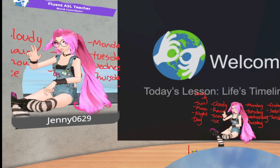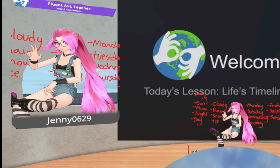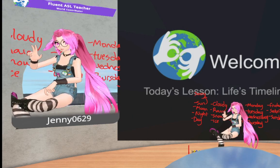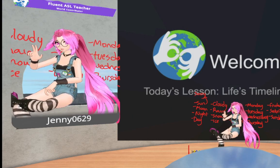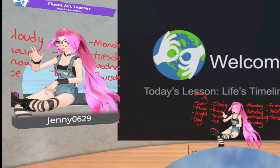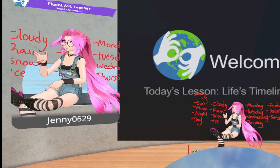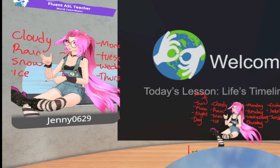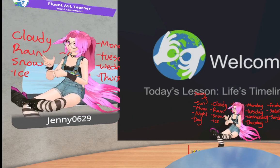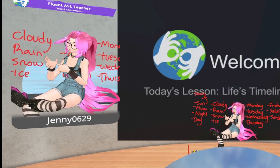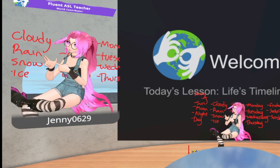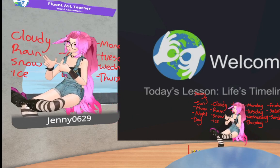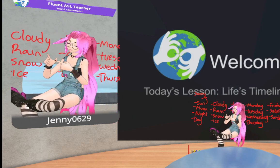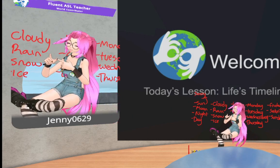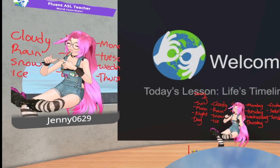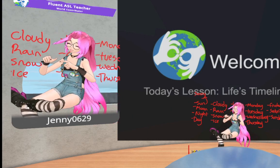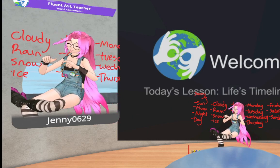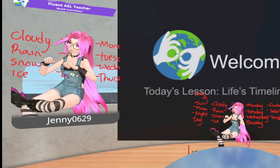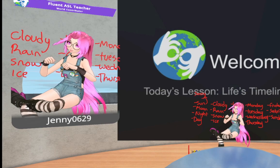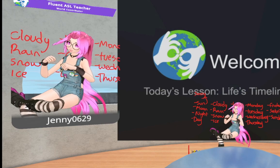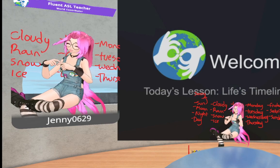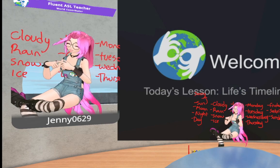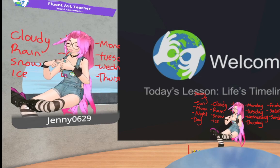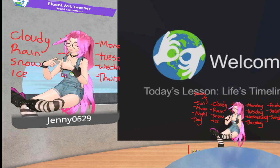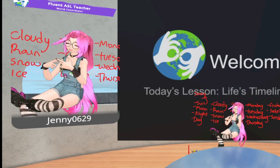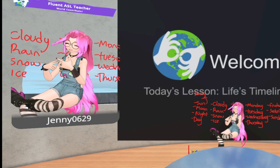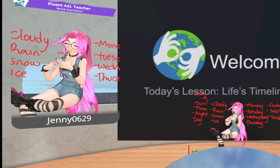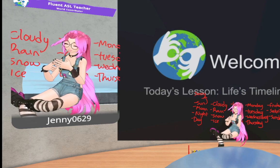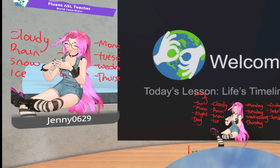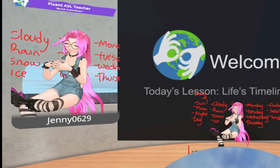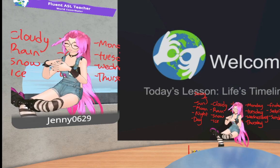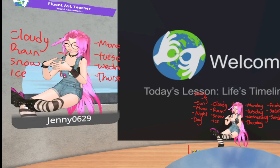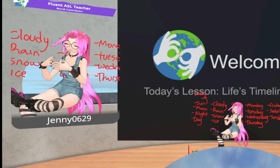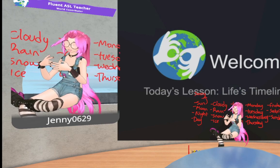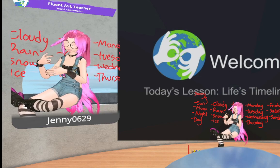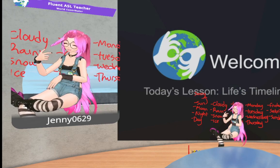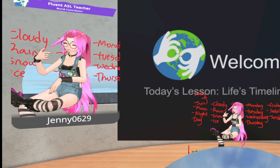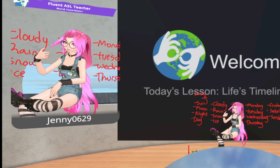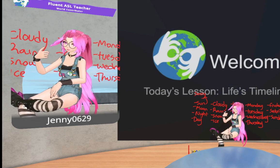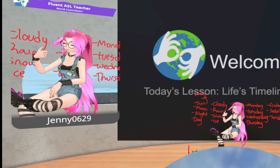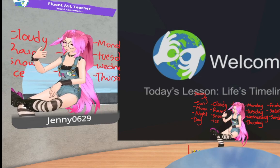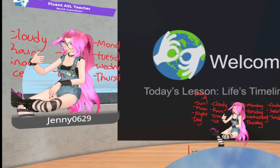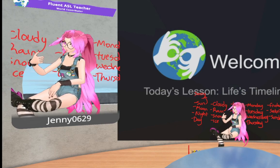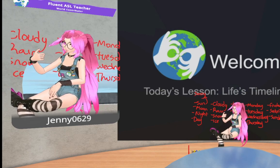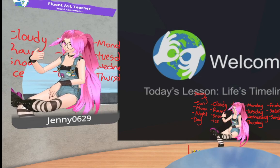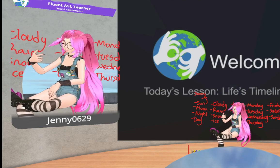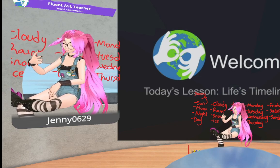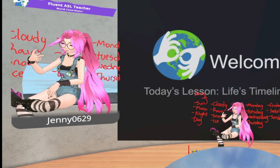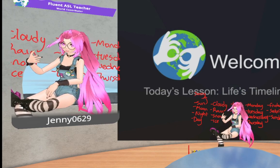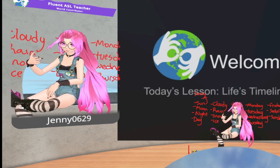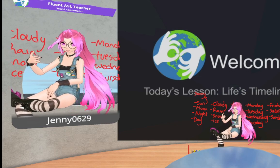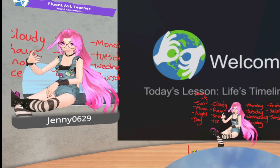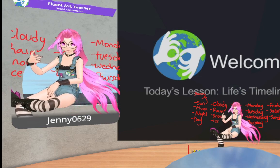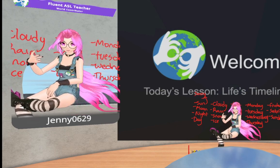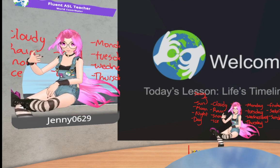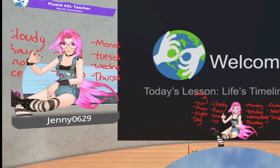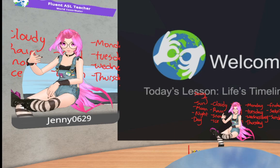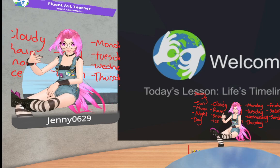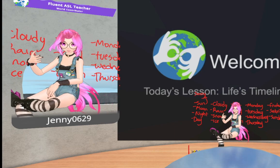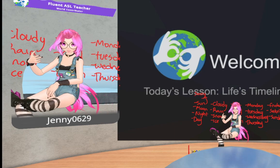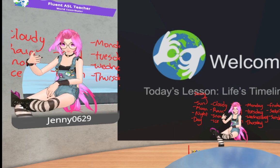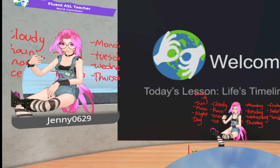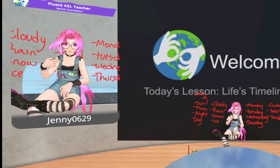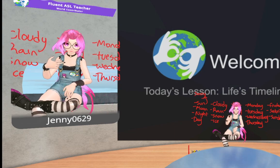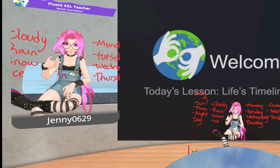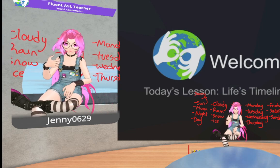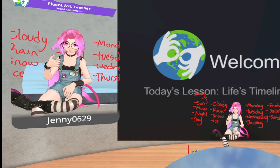3. This is 3. This is also the same in Japanese counting. Like in Japan, I think that they do like 1, 2, 3, right? Isn't